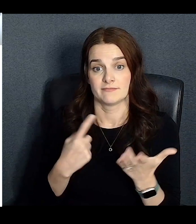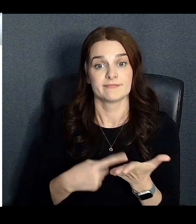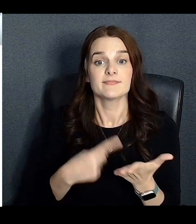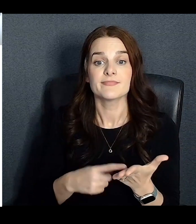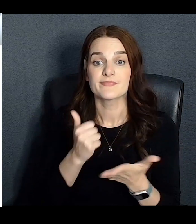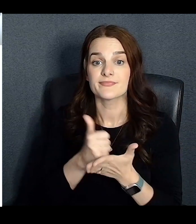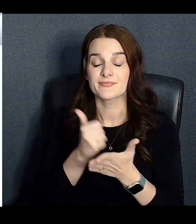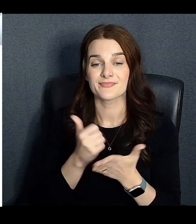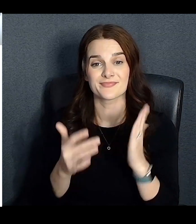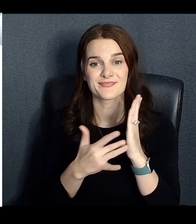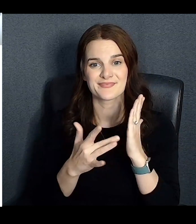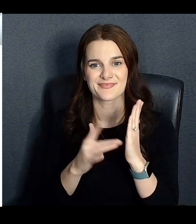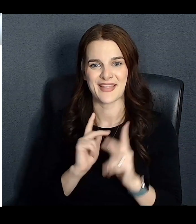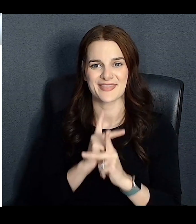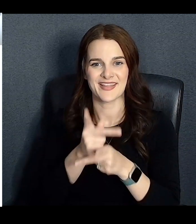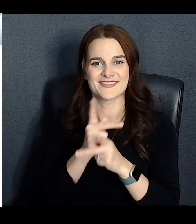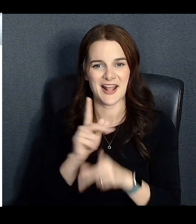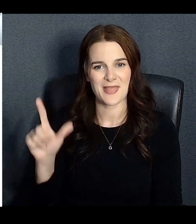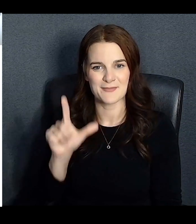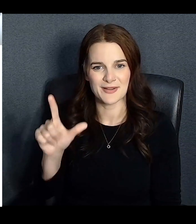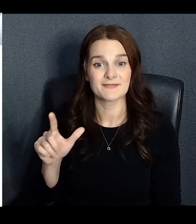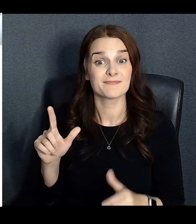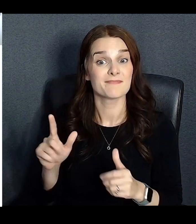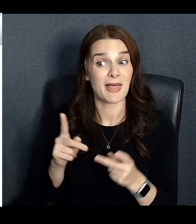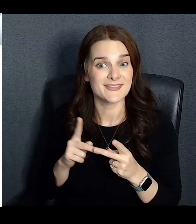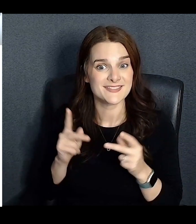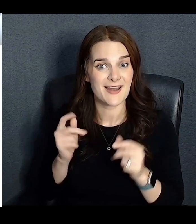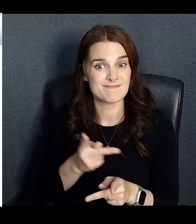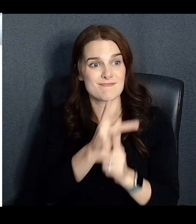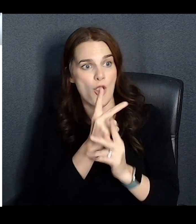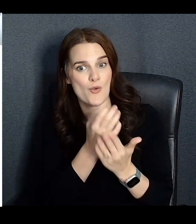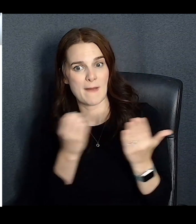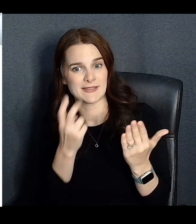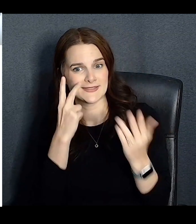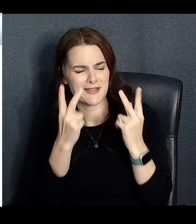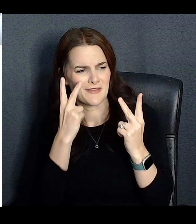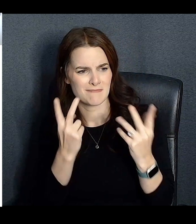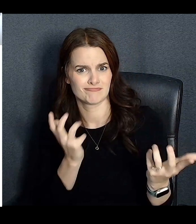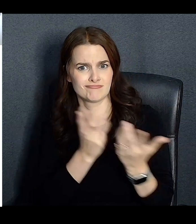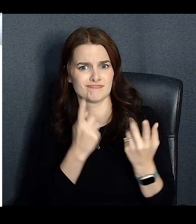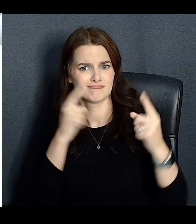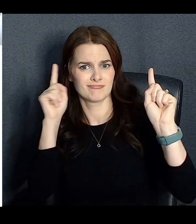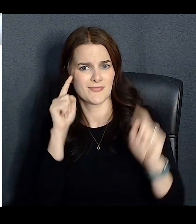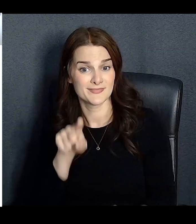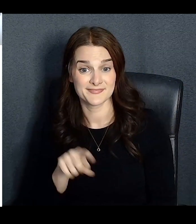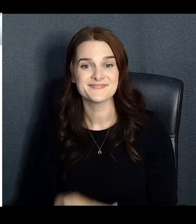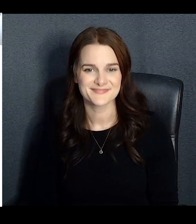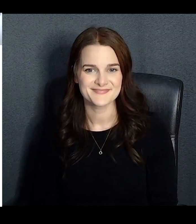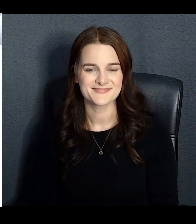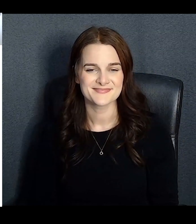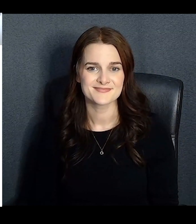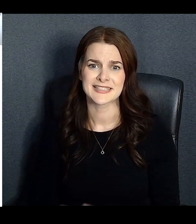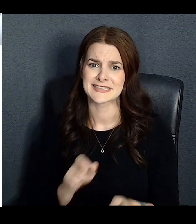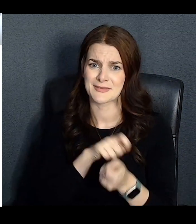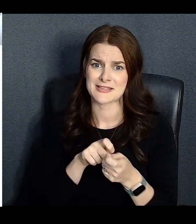our Assistive Technology Lending Library. This is a place where you can borrow equipment to see if it just works for you.